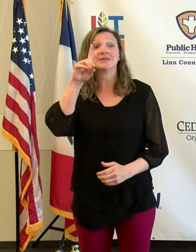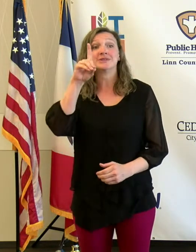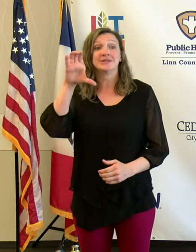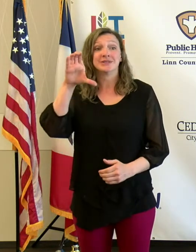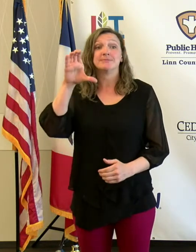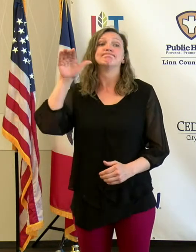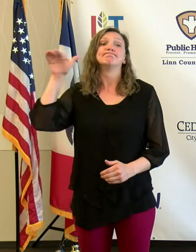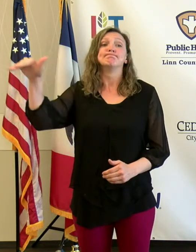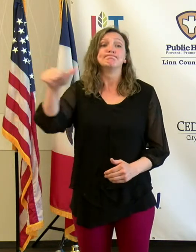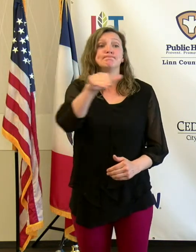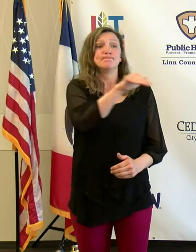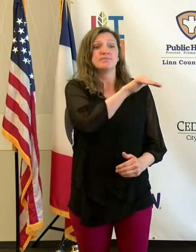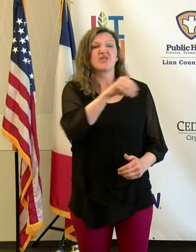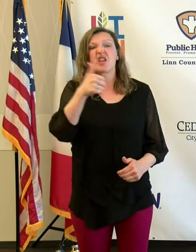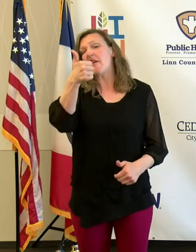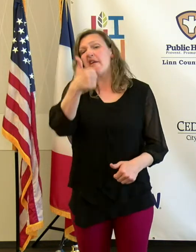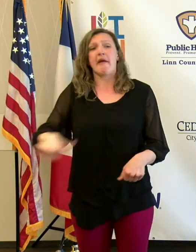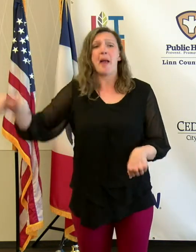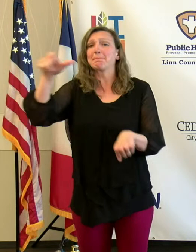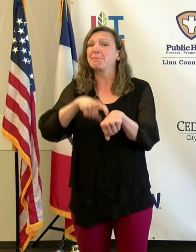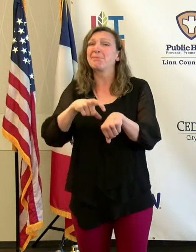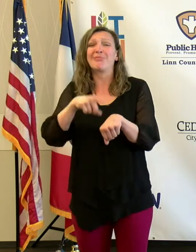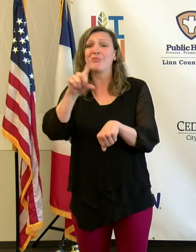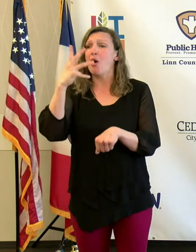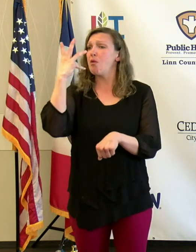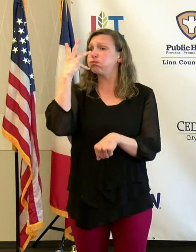Let's all step up and be an example for each other.